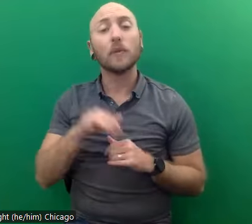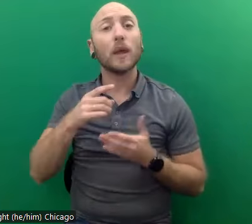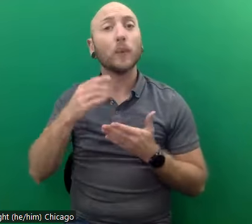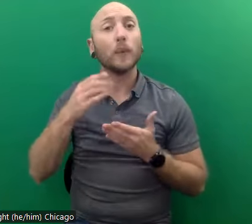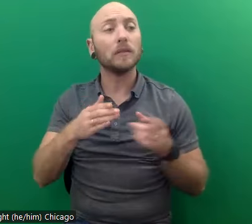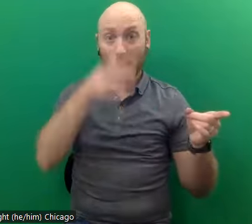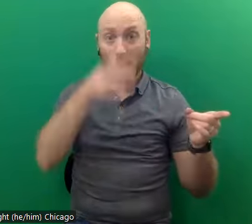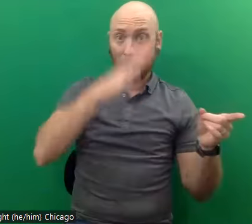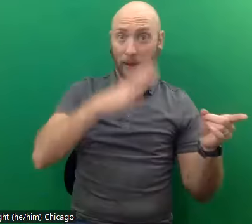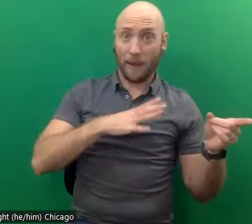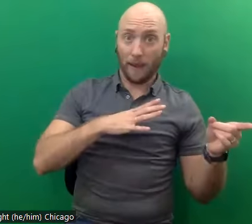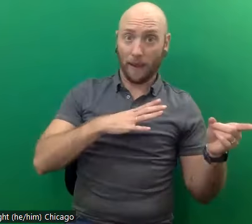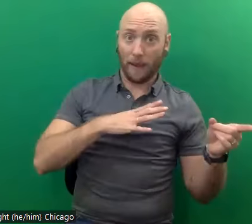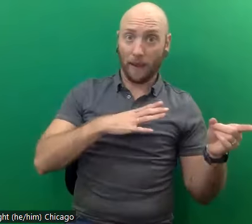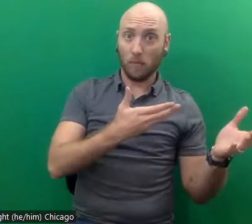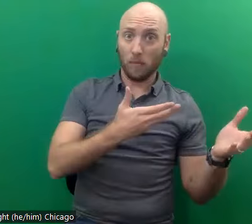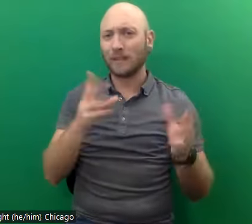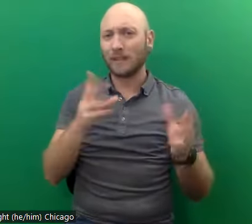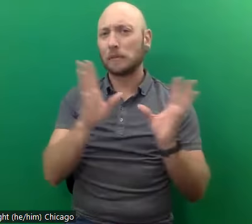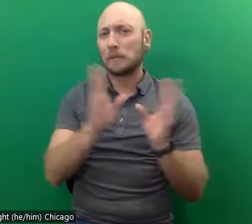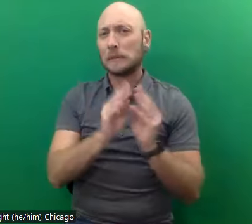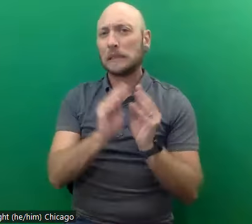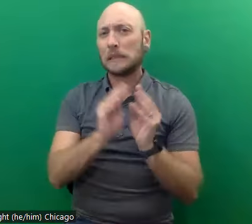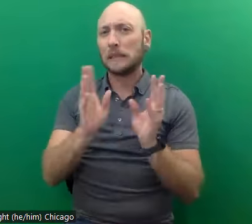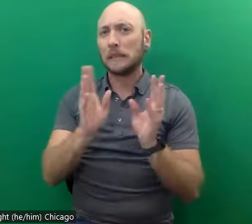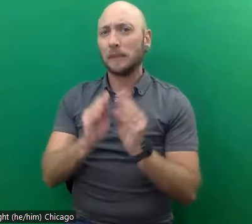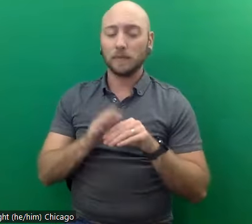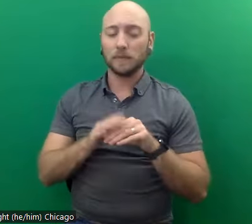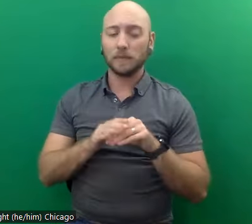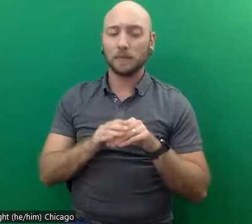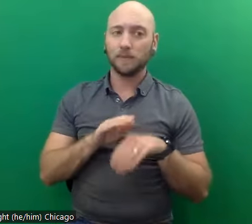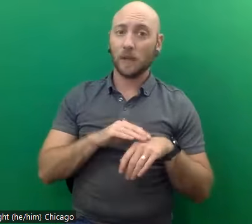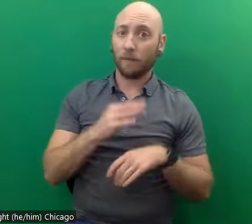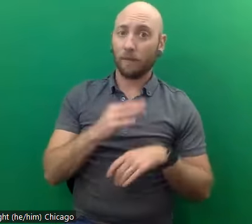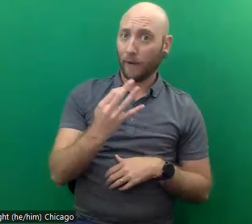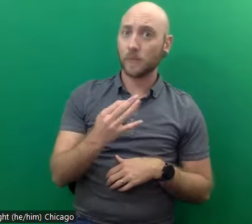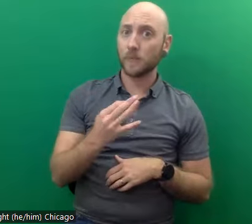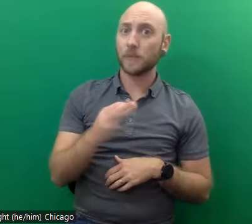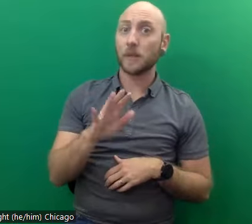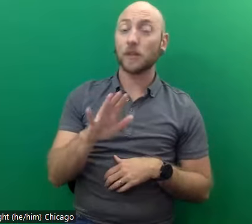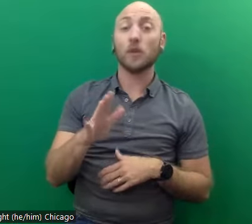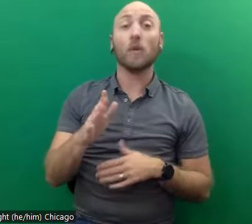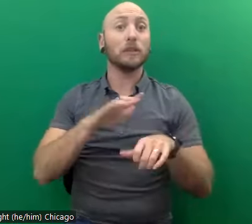meetings. That Friday, my first meeting was August 5th, 2005.